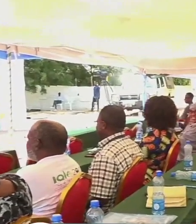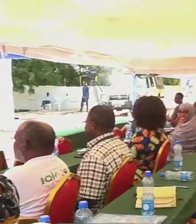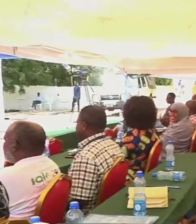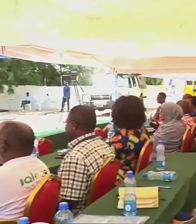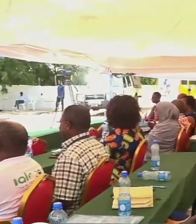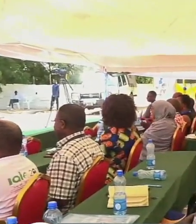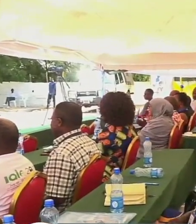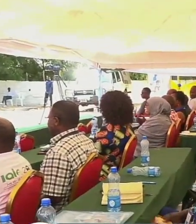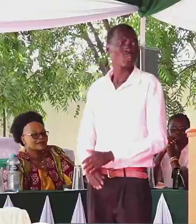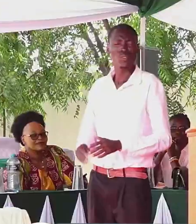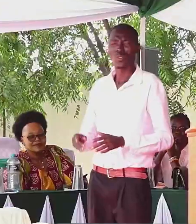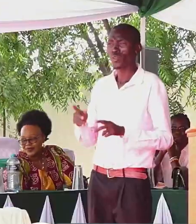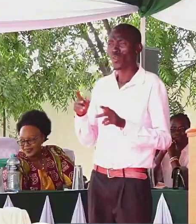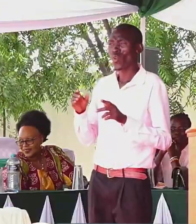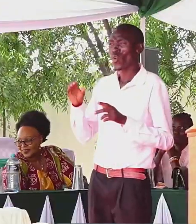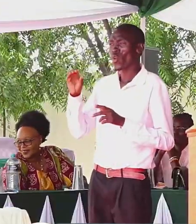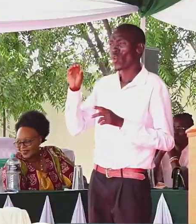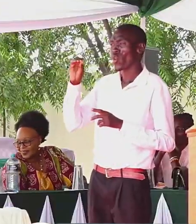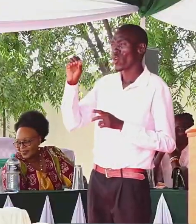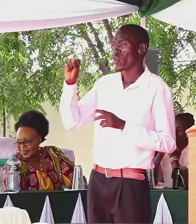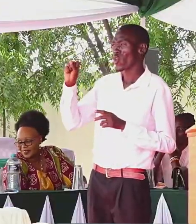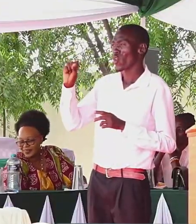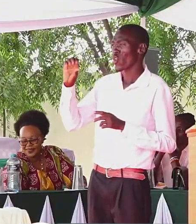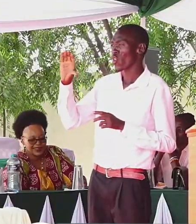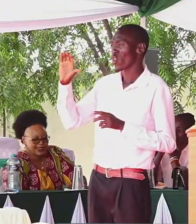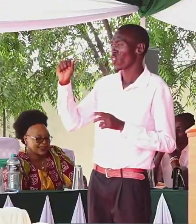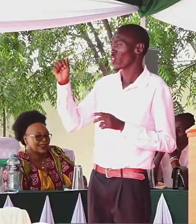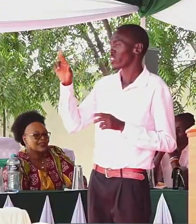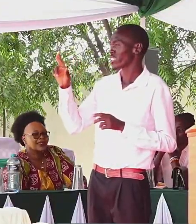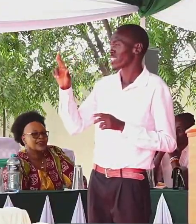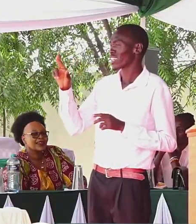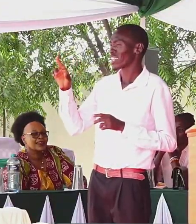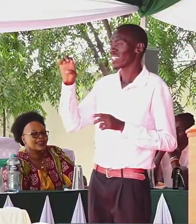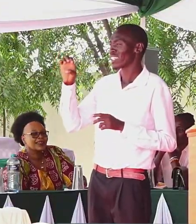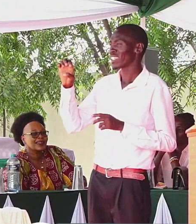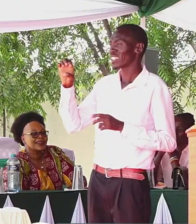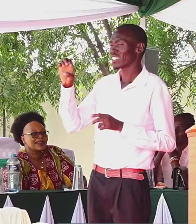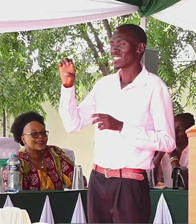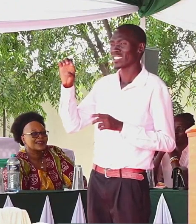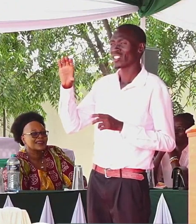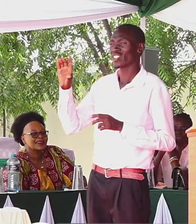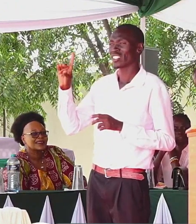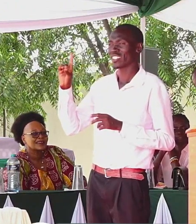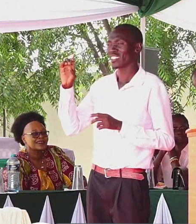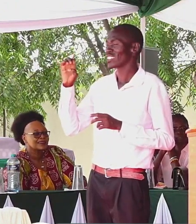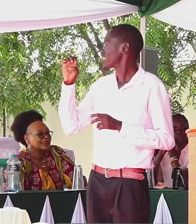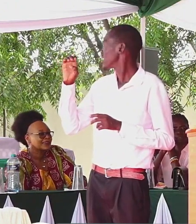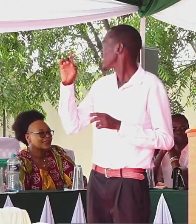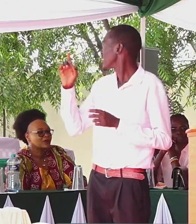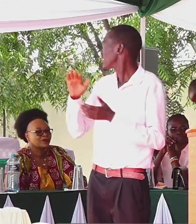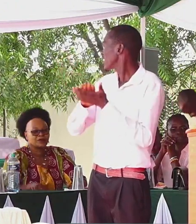Oscar Kadenge. Oscar Kadenge, ECD Network. Oscar.